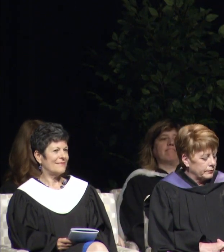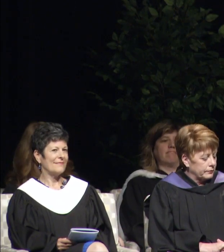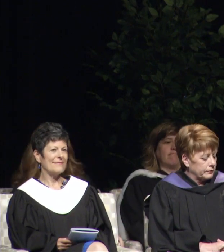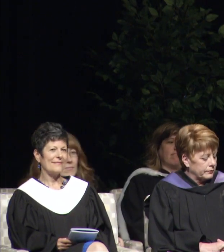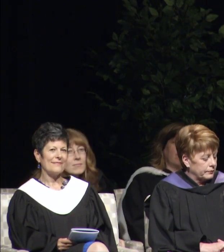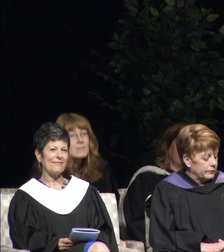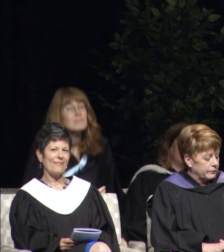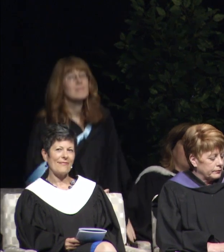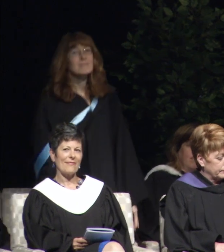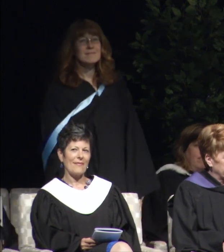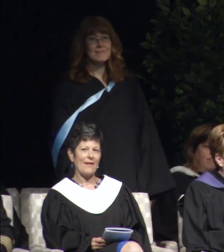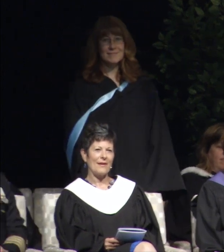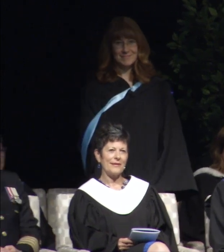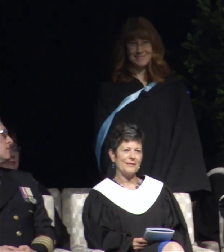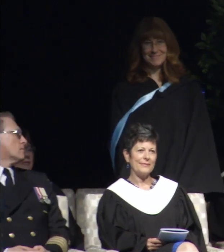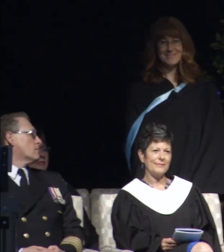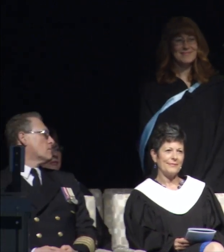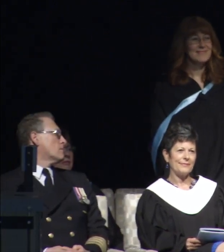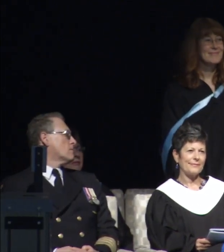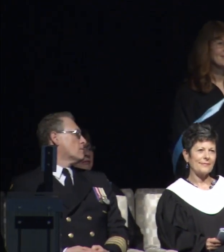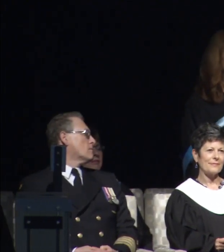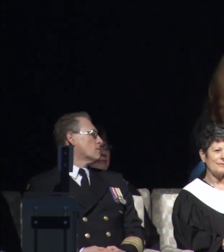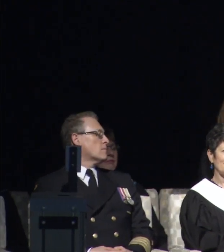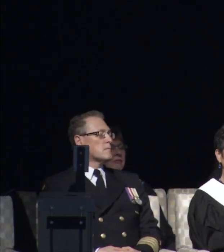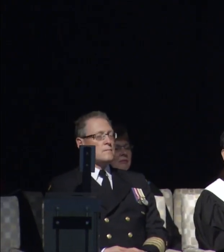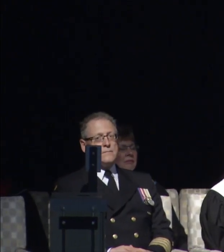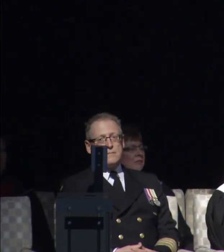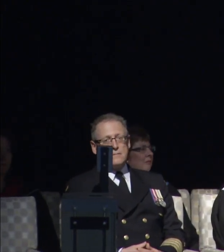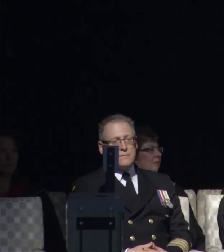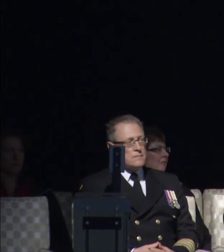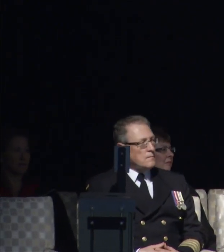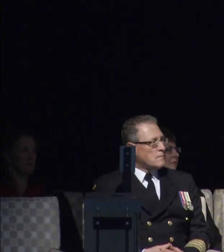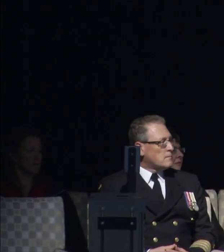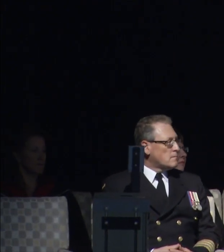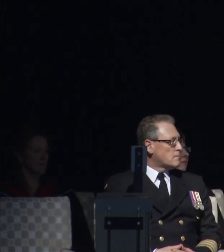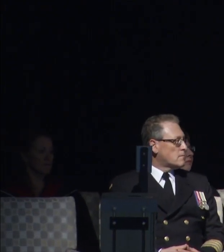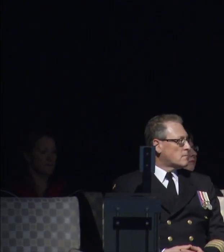Tara Lee Hammond, Acting Dean, School of Access.